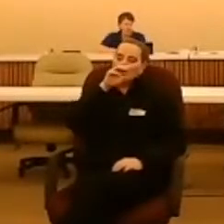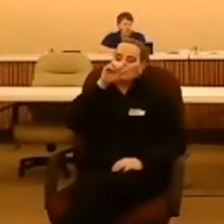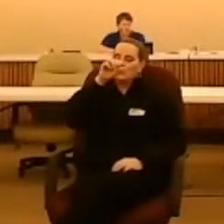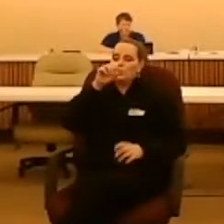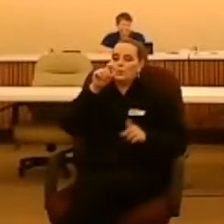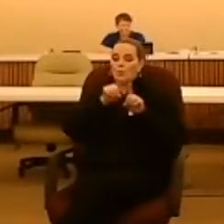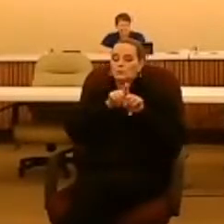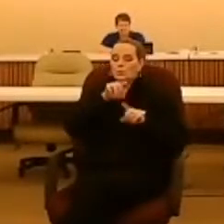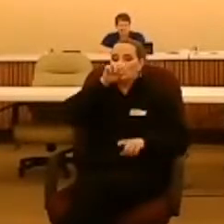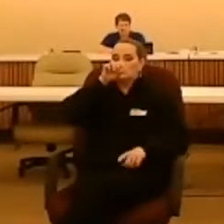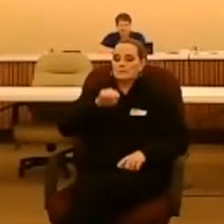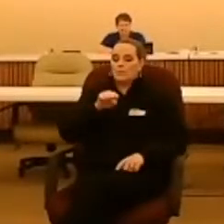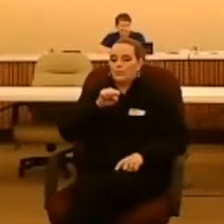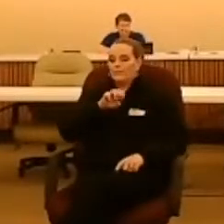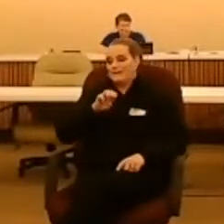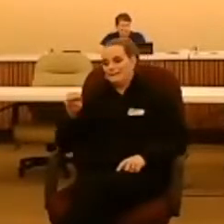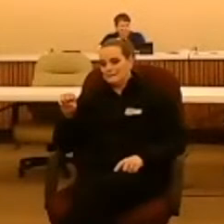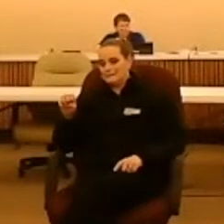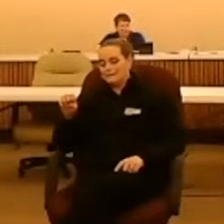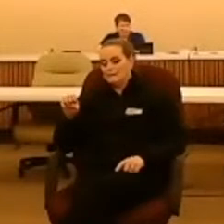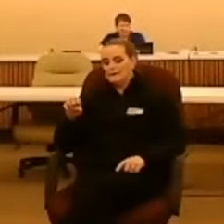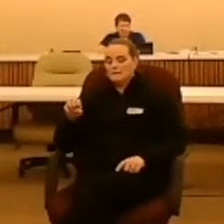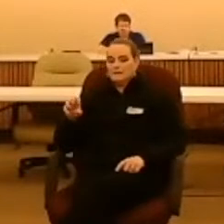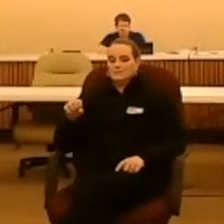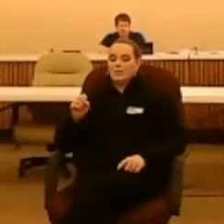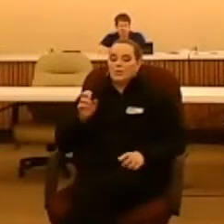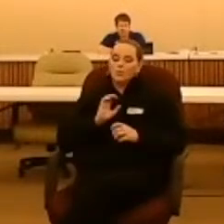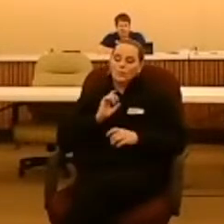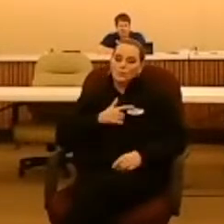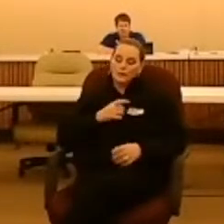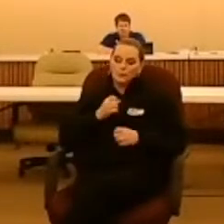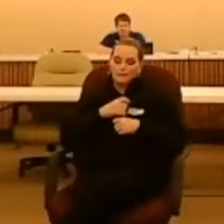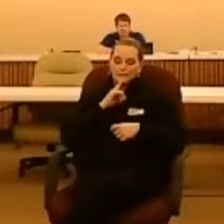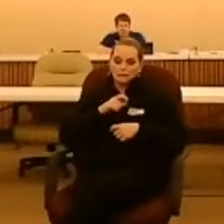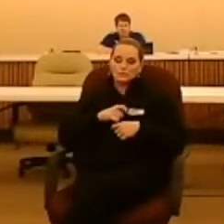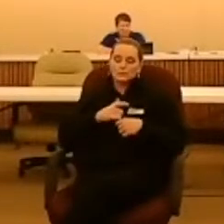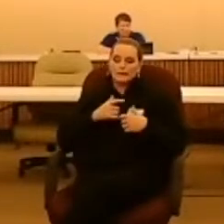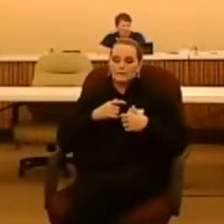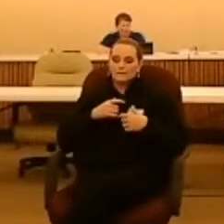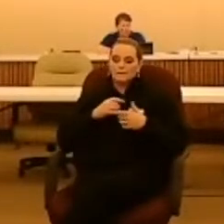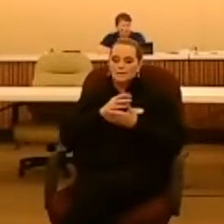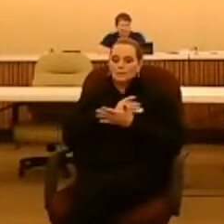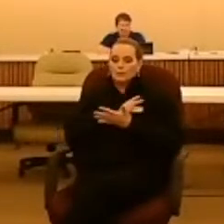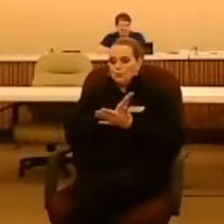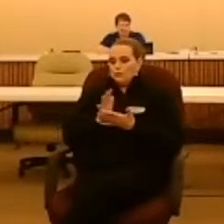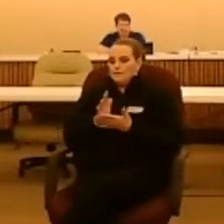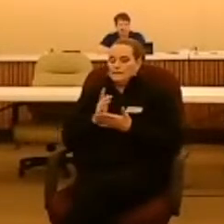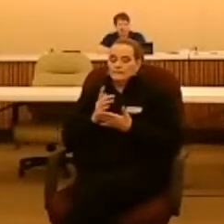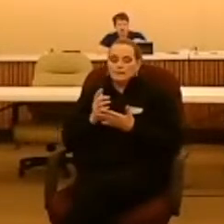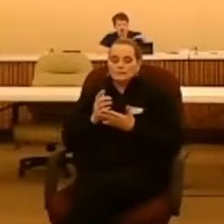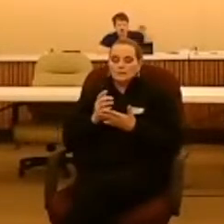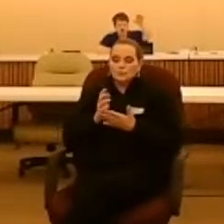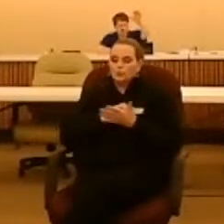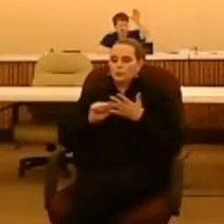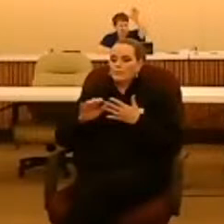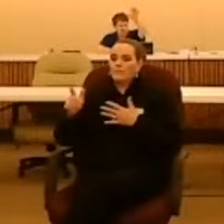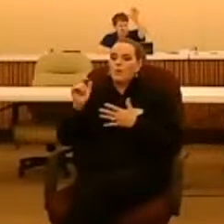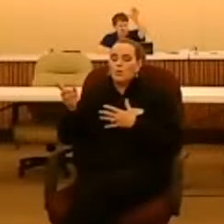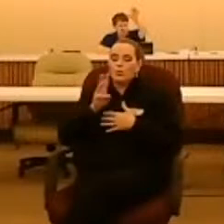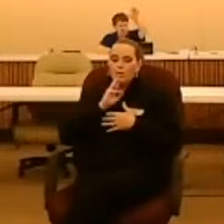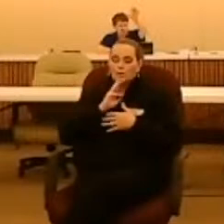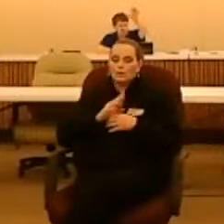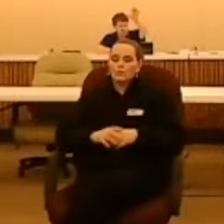that pond. So basically, we want to just make sure that the grading doesn't take all the water. In other words, when you're washing your